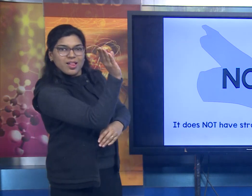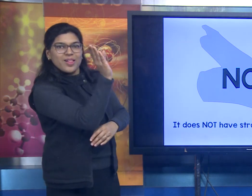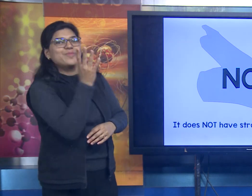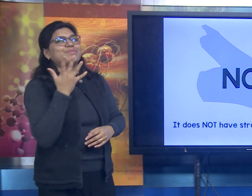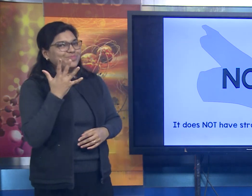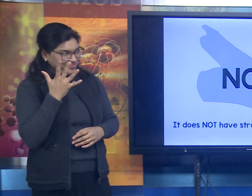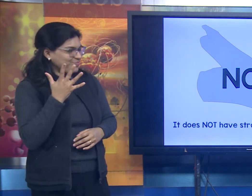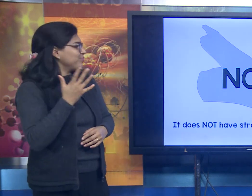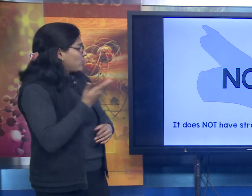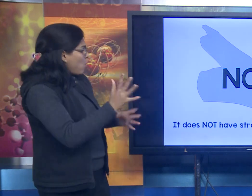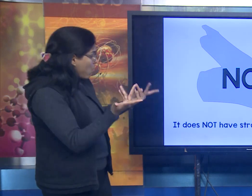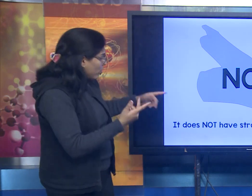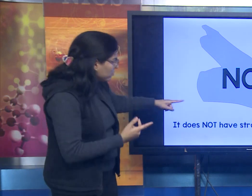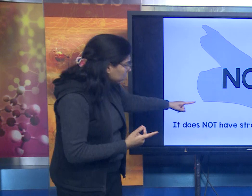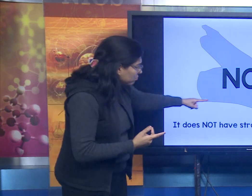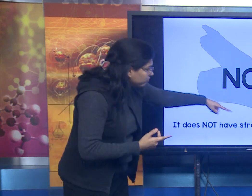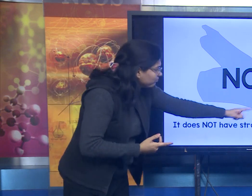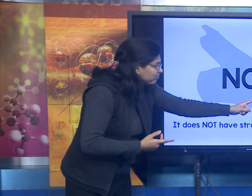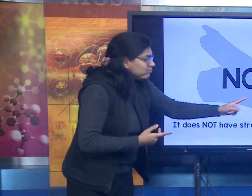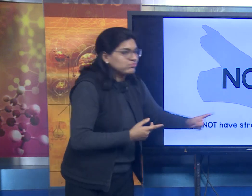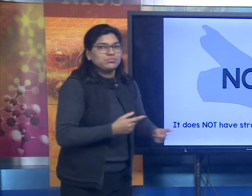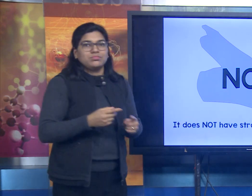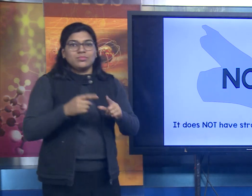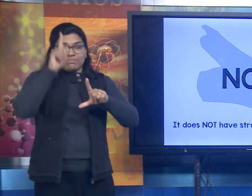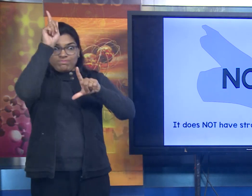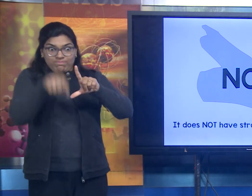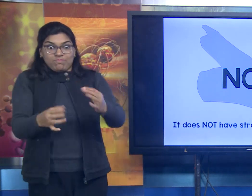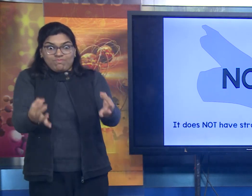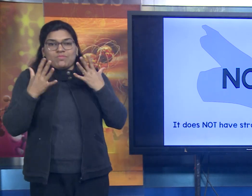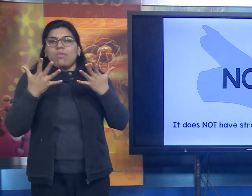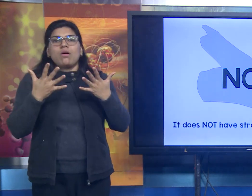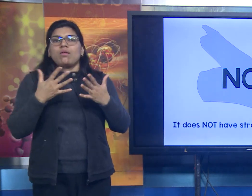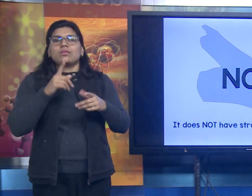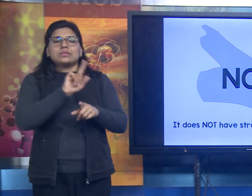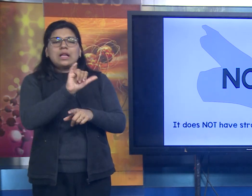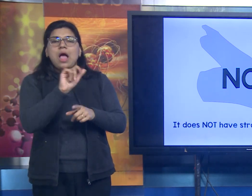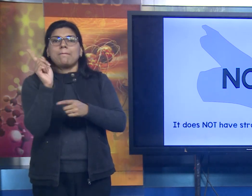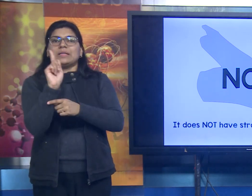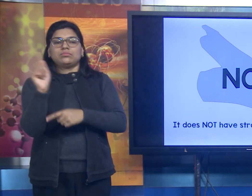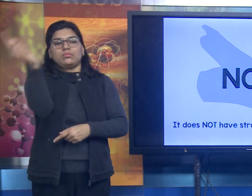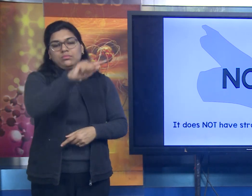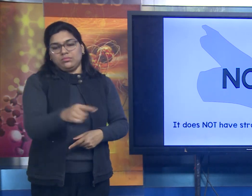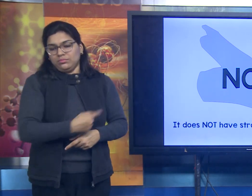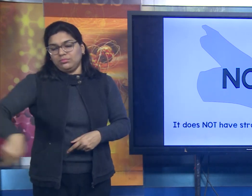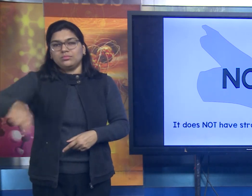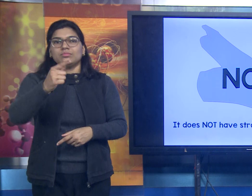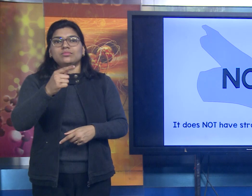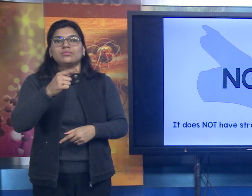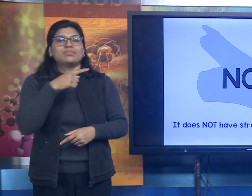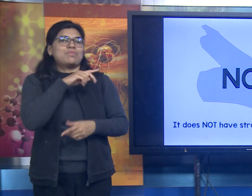it has some curve. And also the below line is not a straight line. It is just like